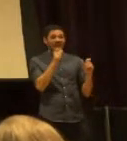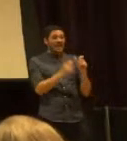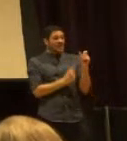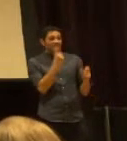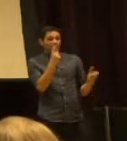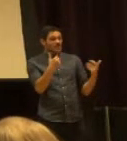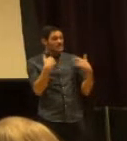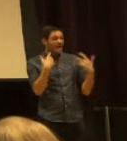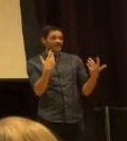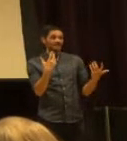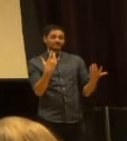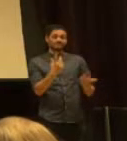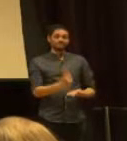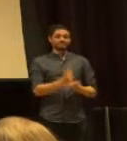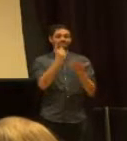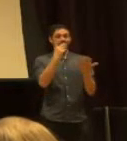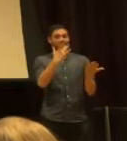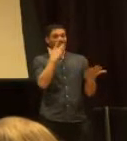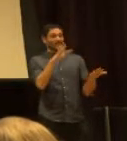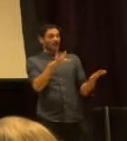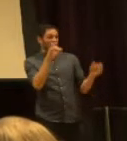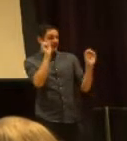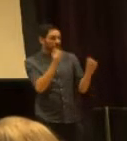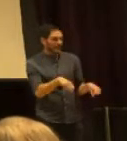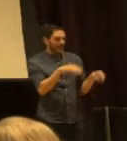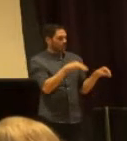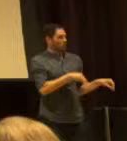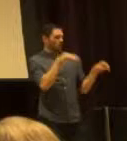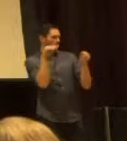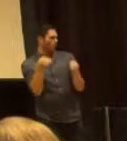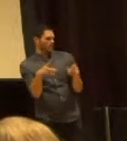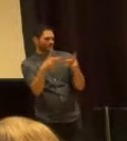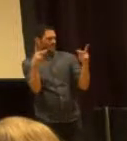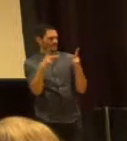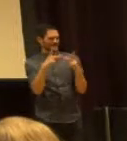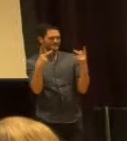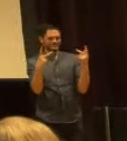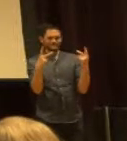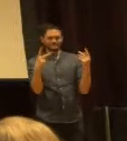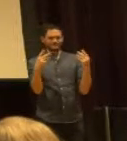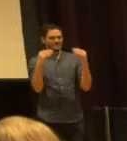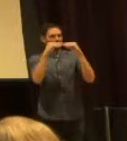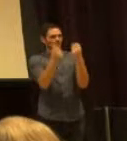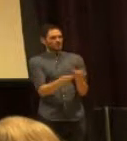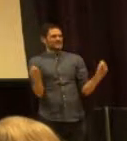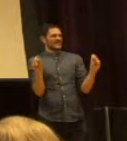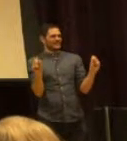able to leave their communities or to come to somewhere safer. So I